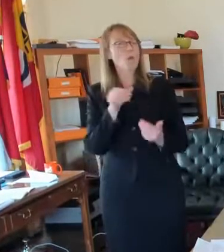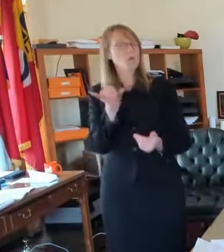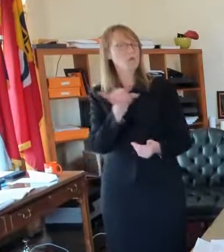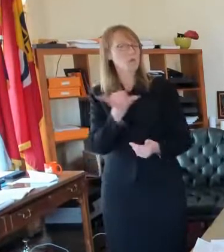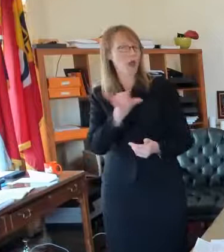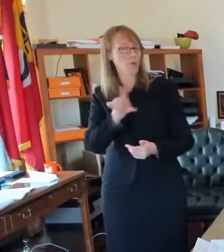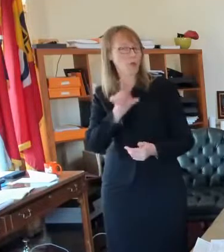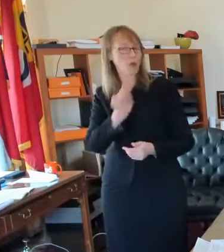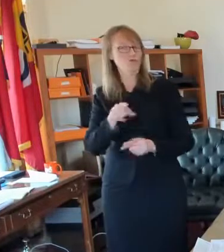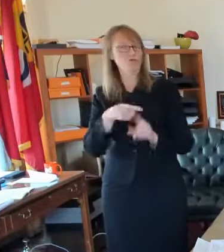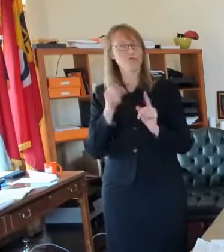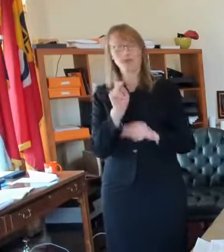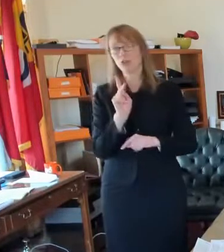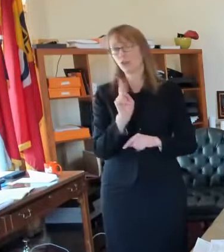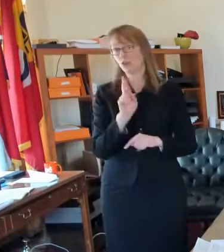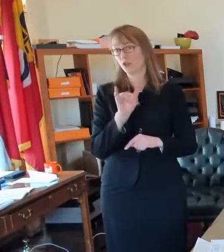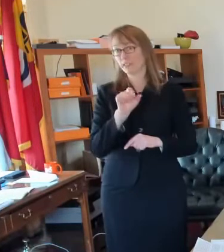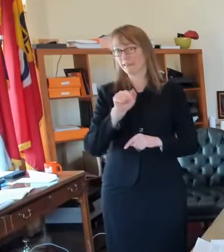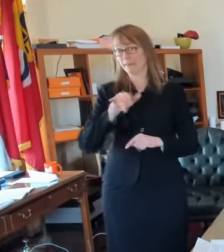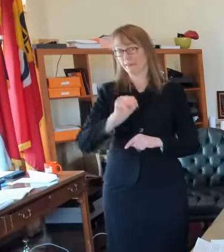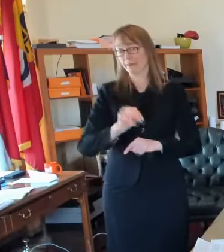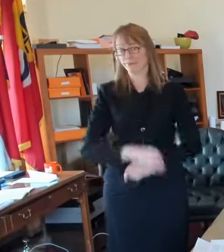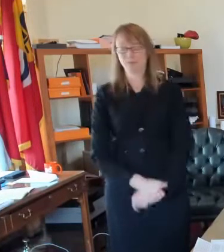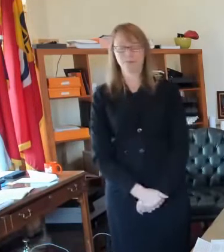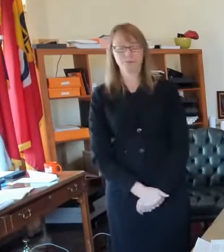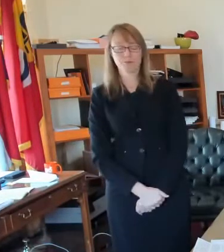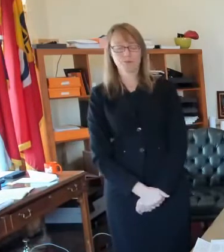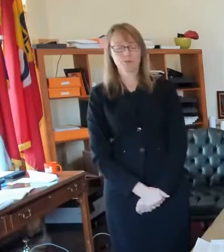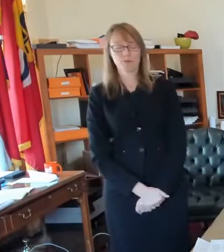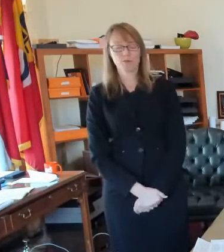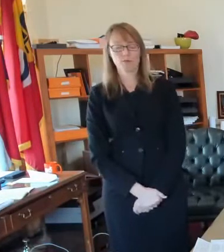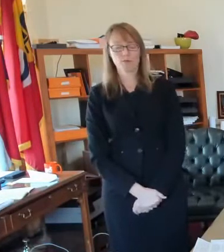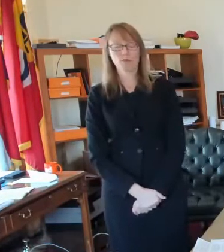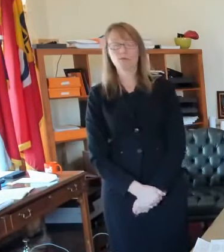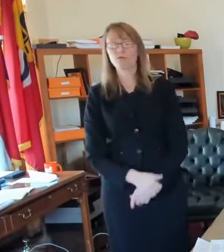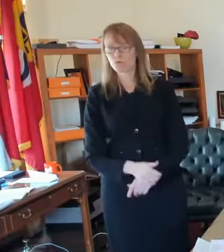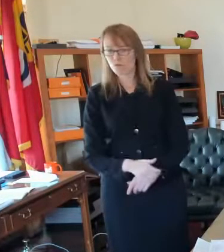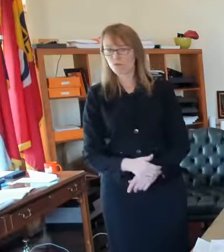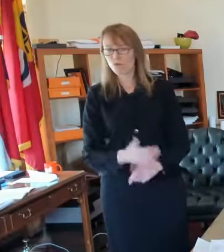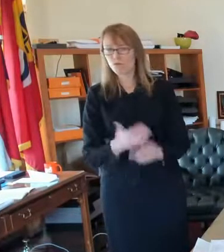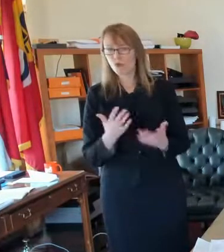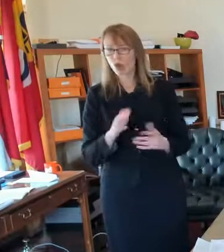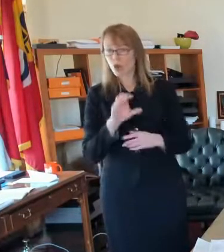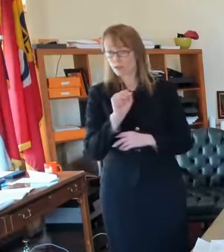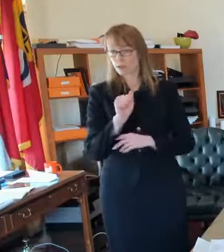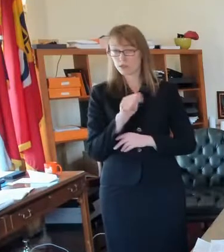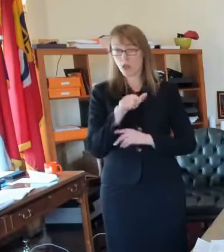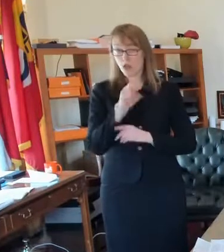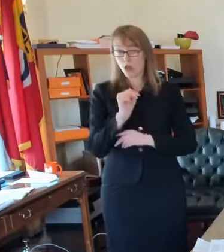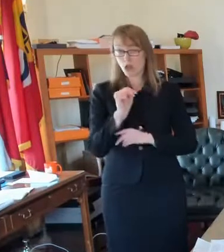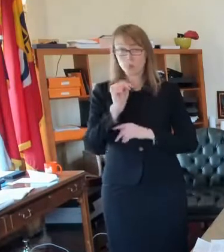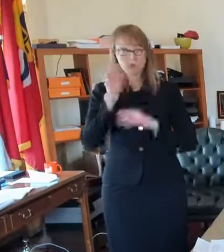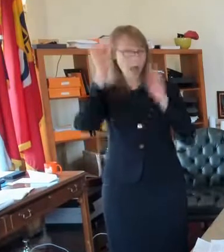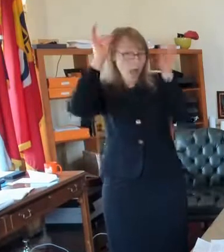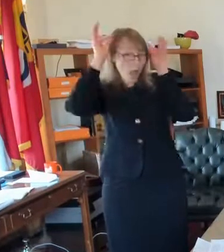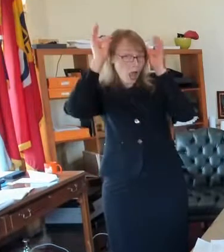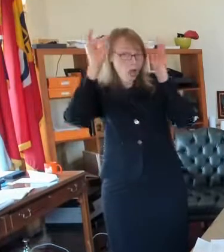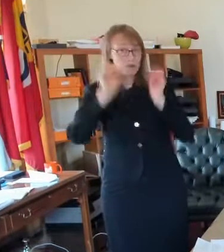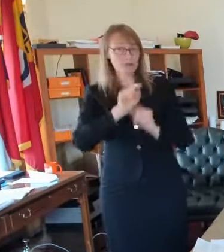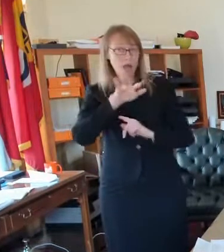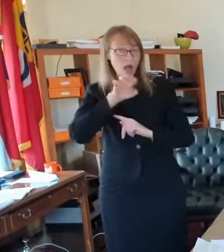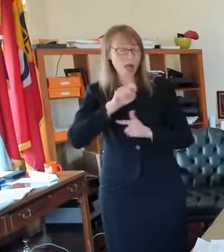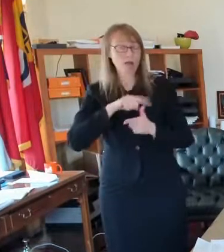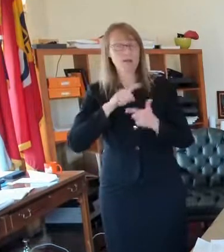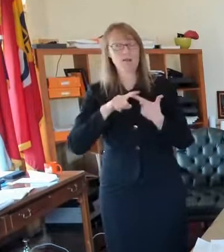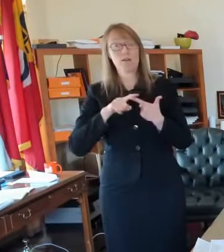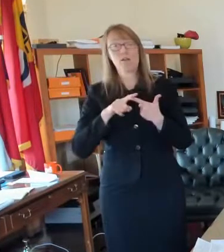we know about salon, spa employees service in those service-related industries?